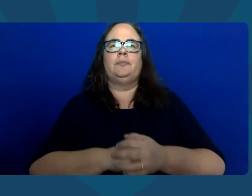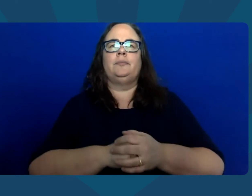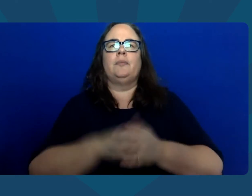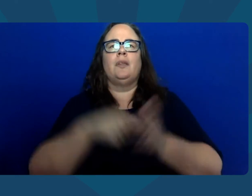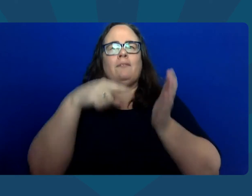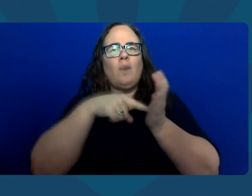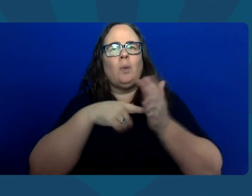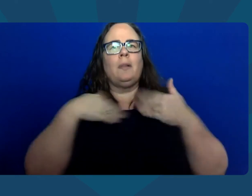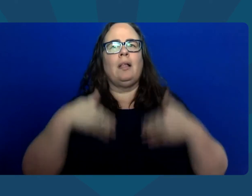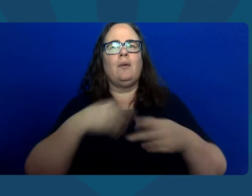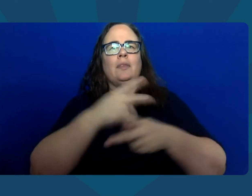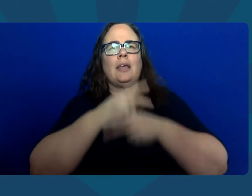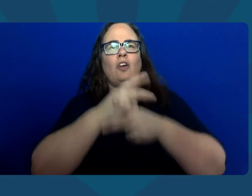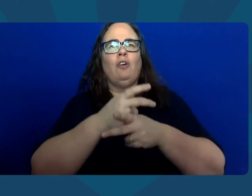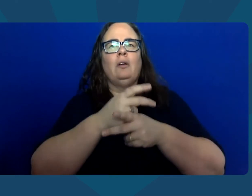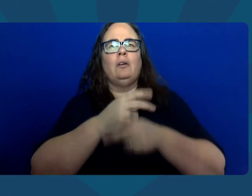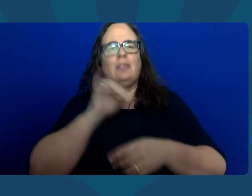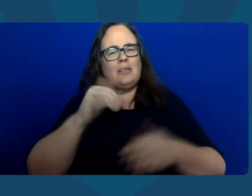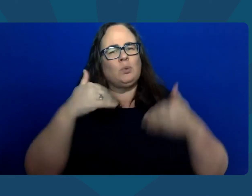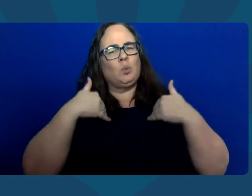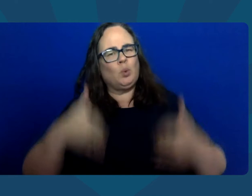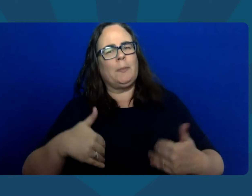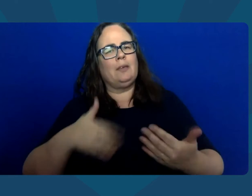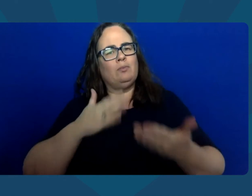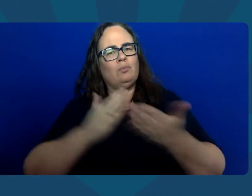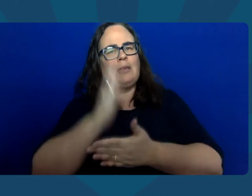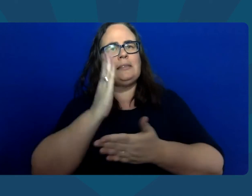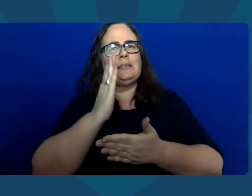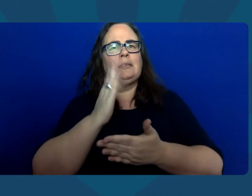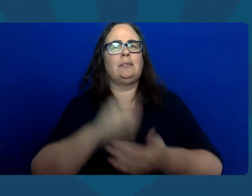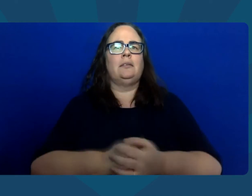affordable health care as a human right.